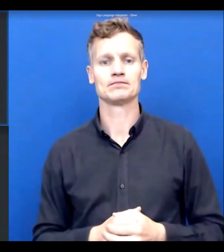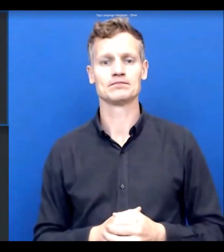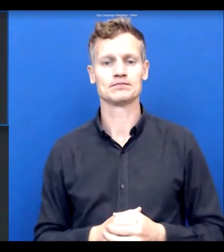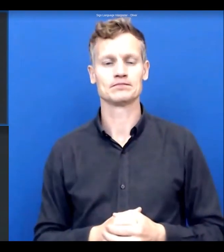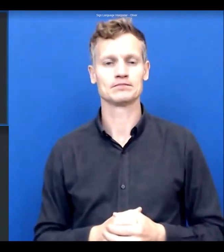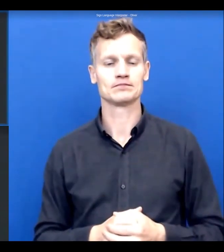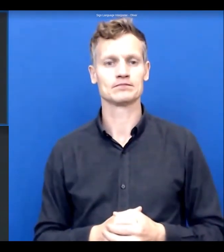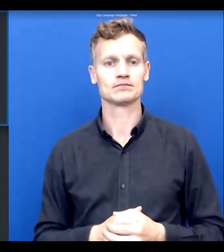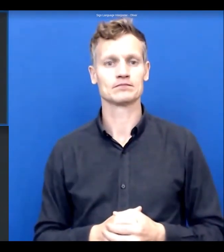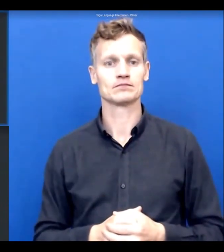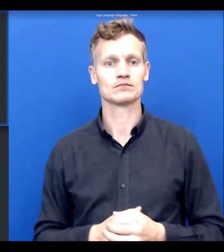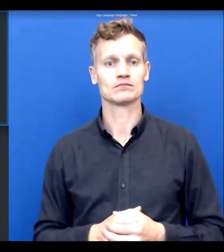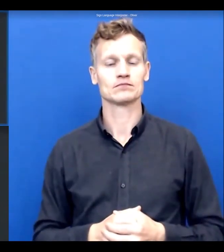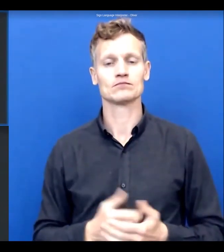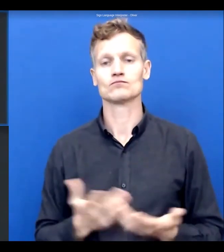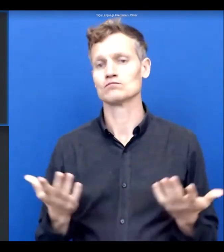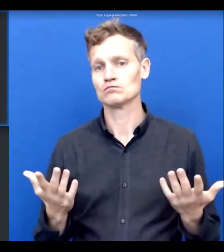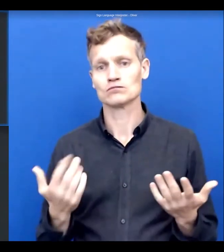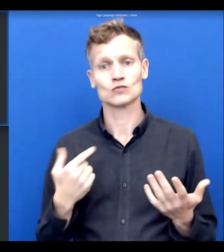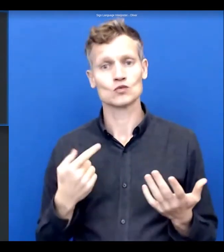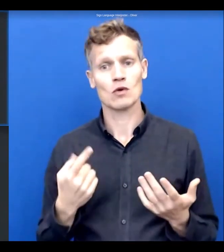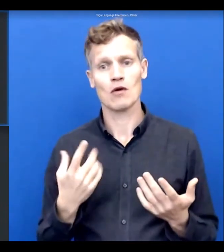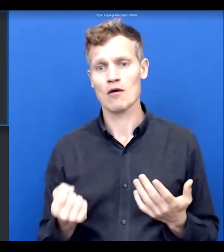If you have,